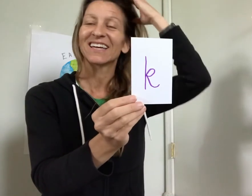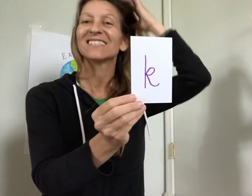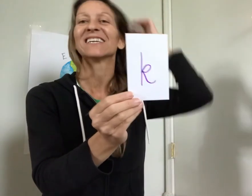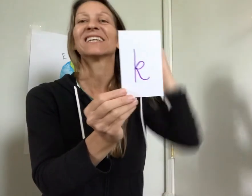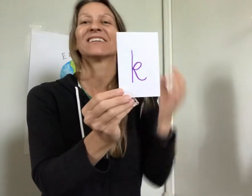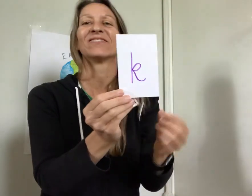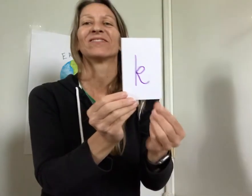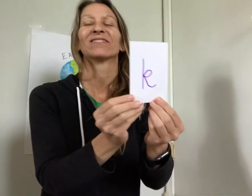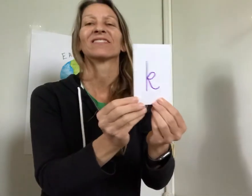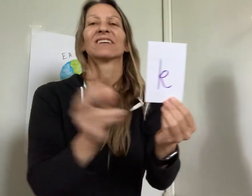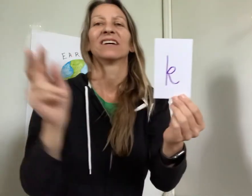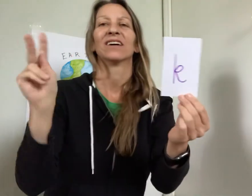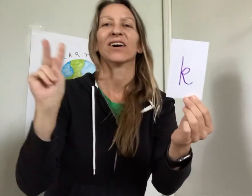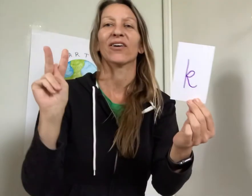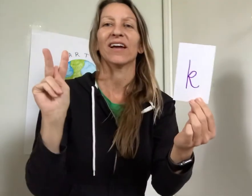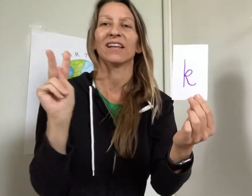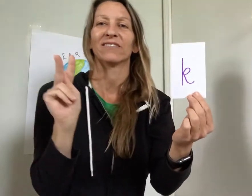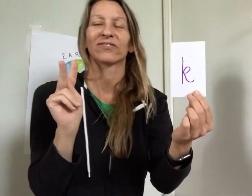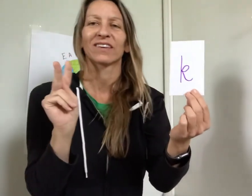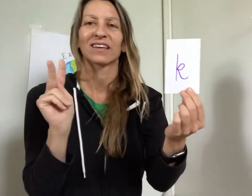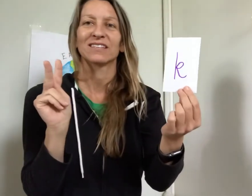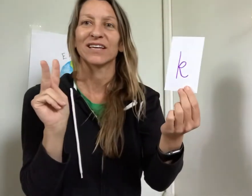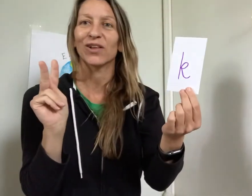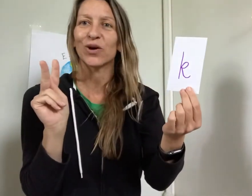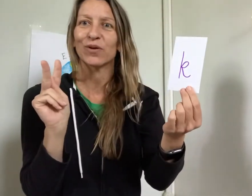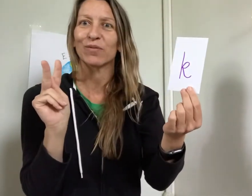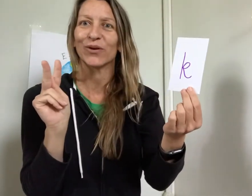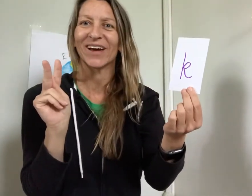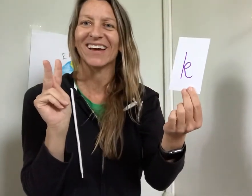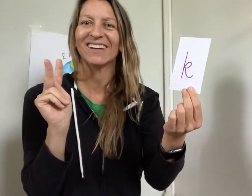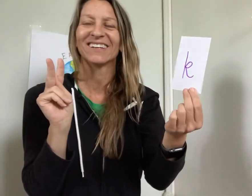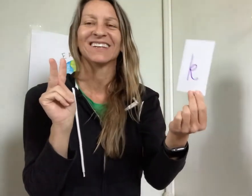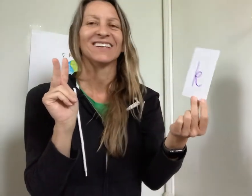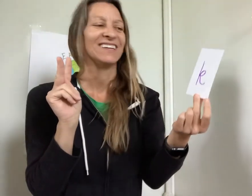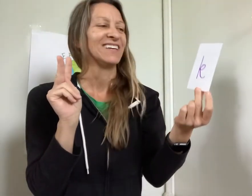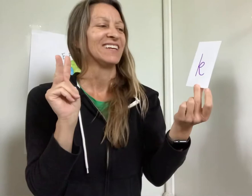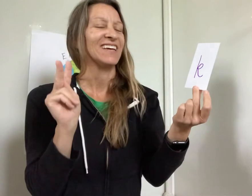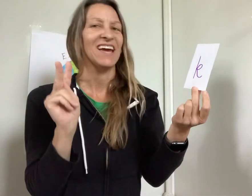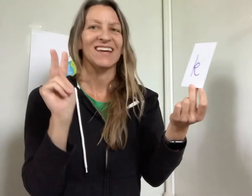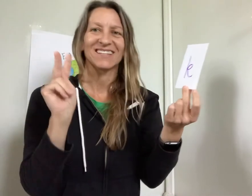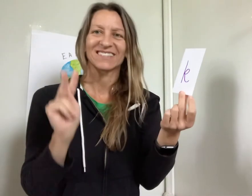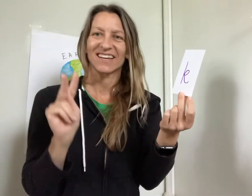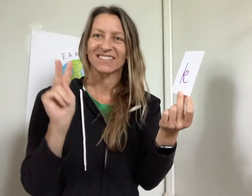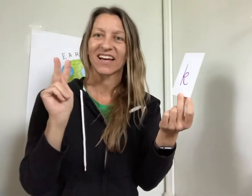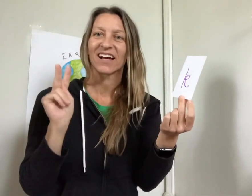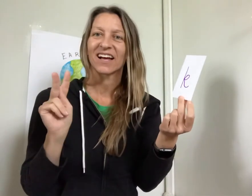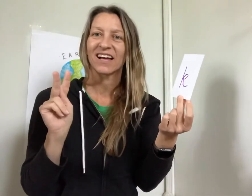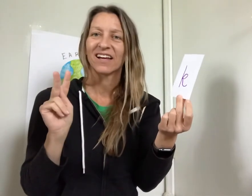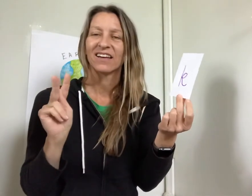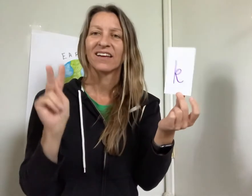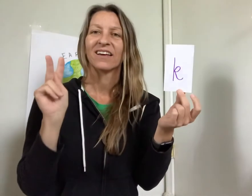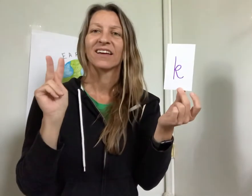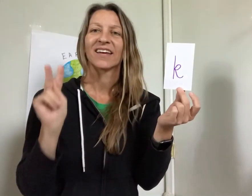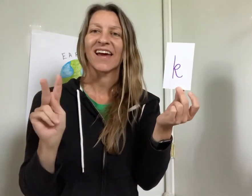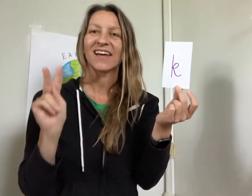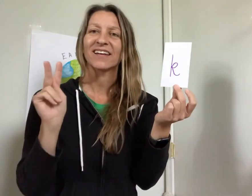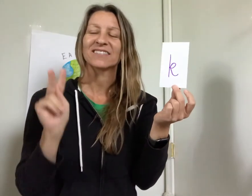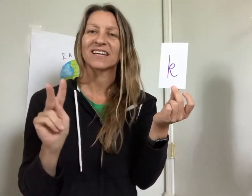Kitten. All right, sing along with me, okay? K says K. K says